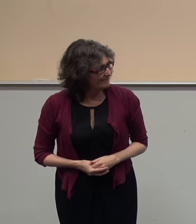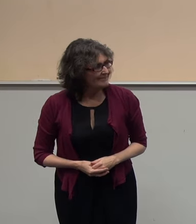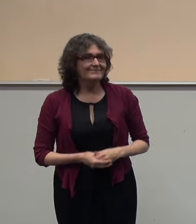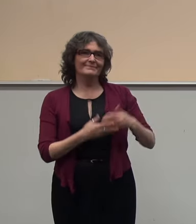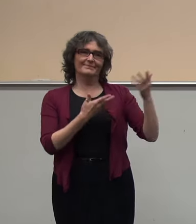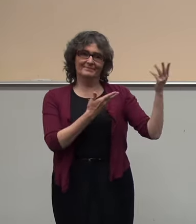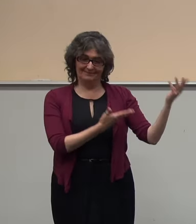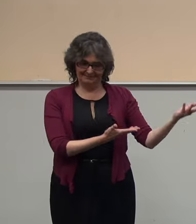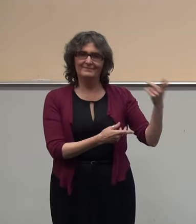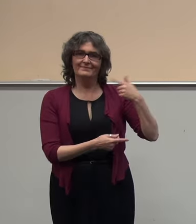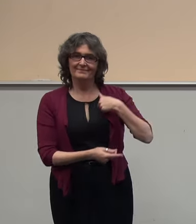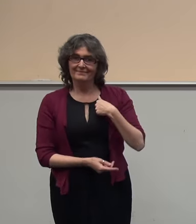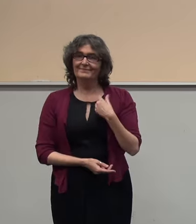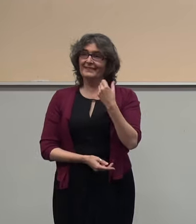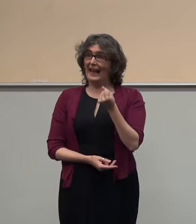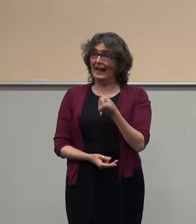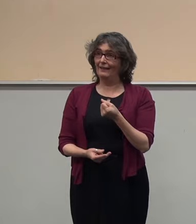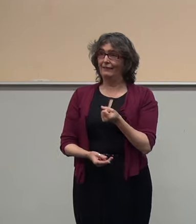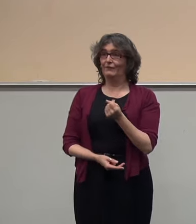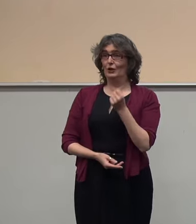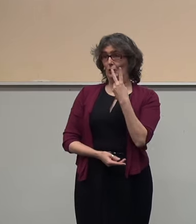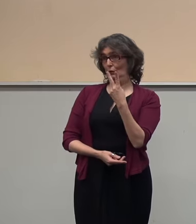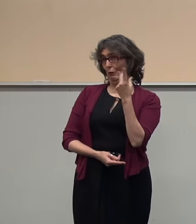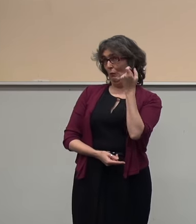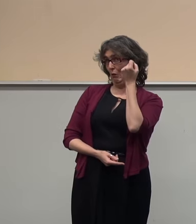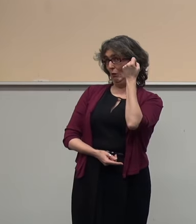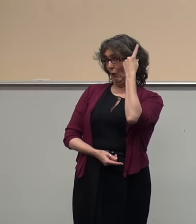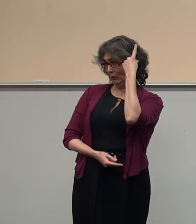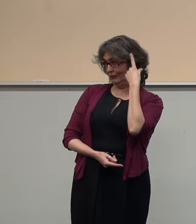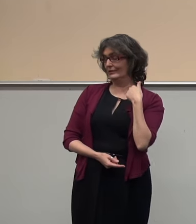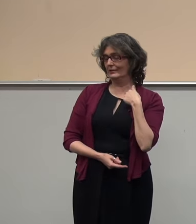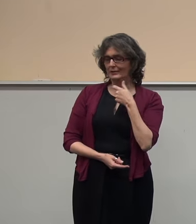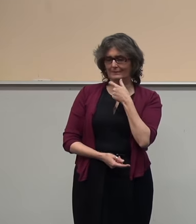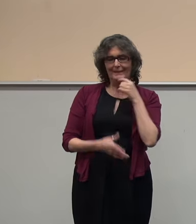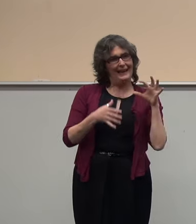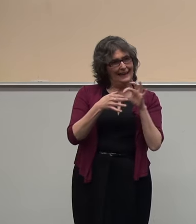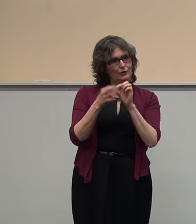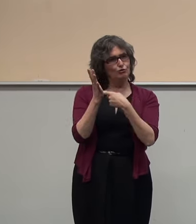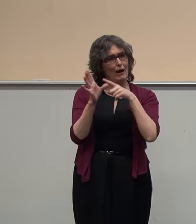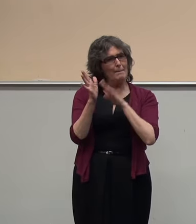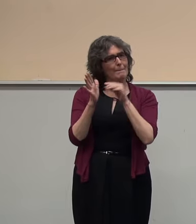So I have two thoughts about things like Ramps on the Moon. On the positive side,